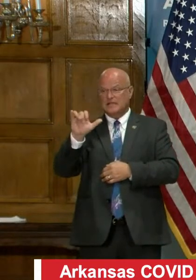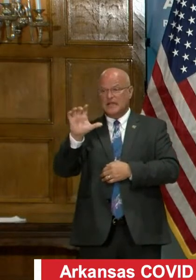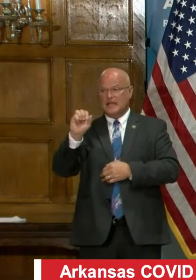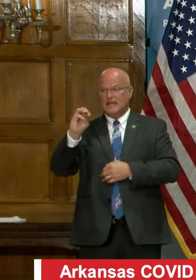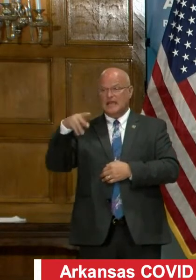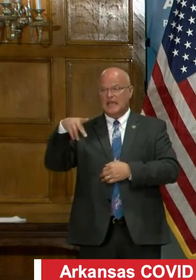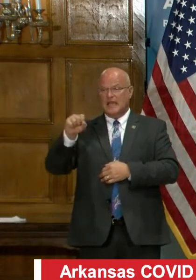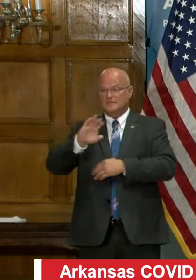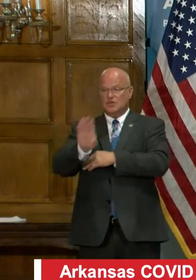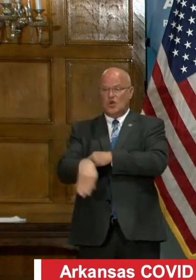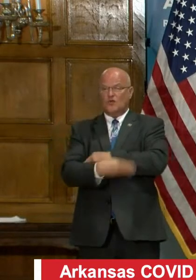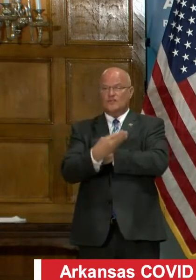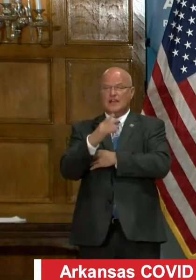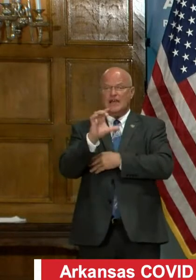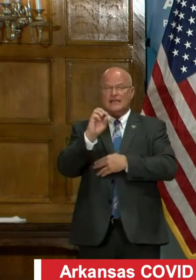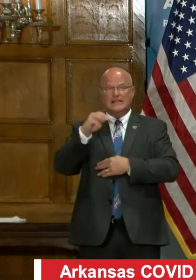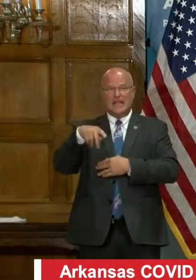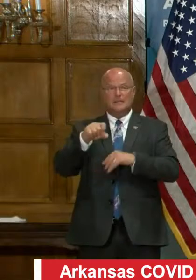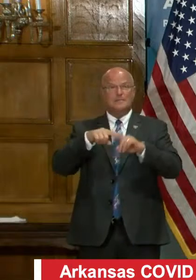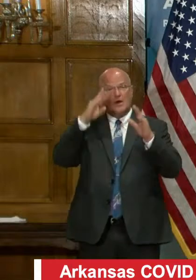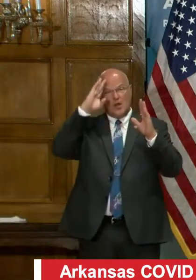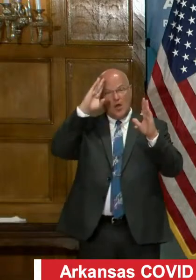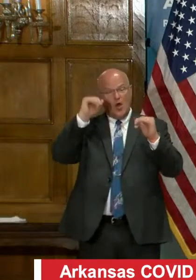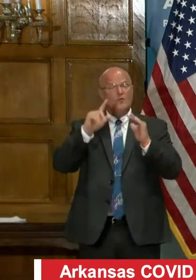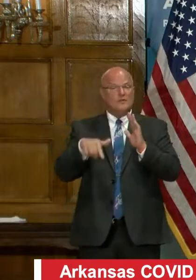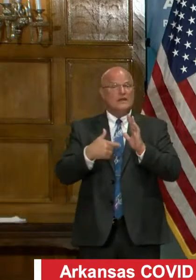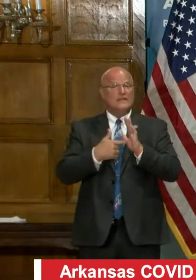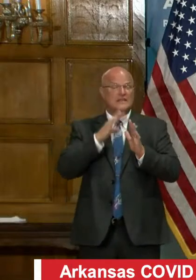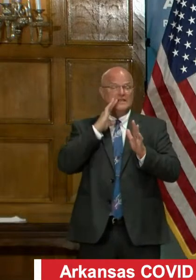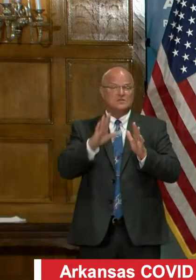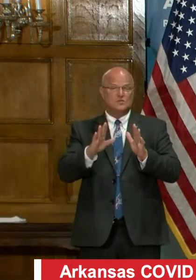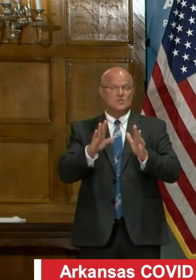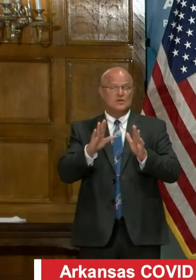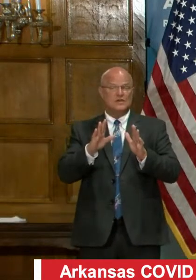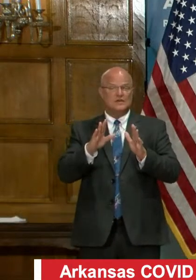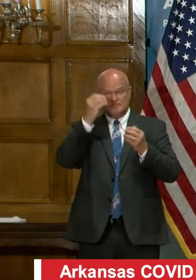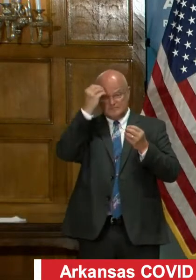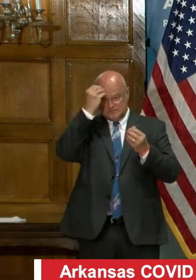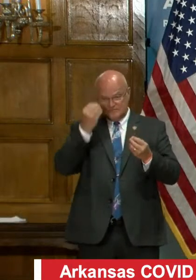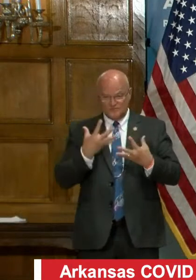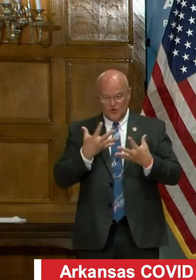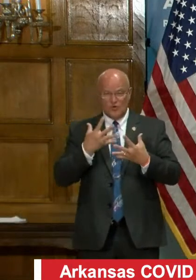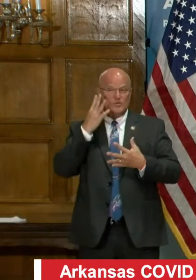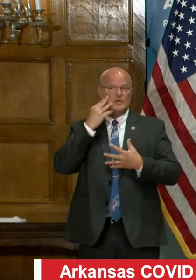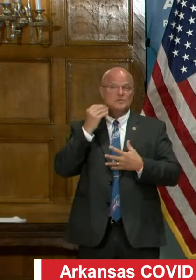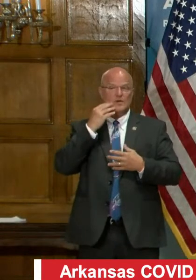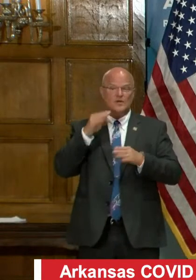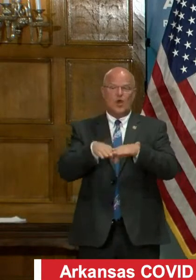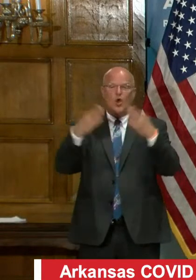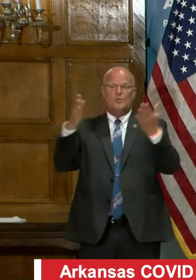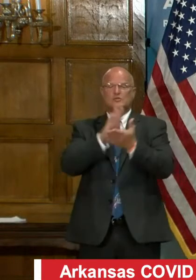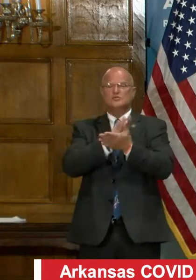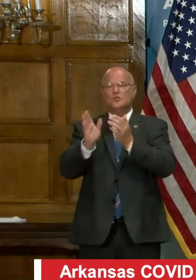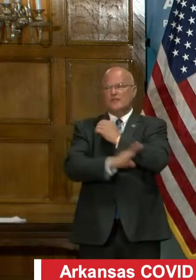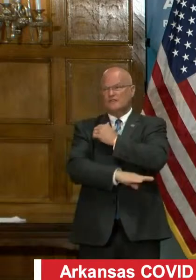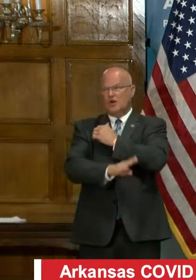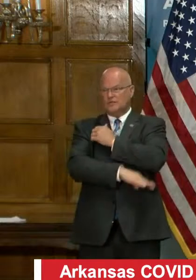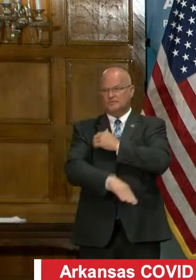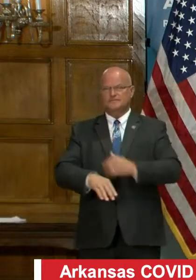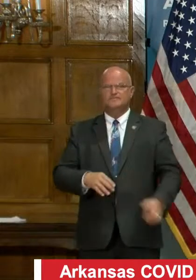summer overnight camps, but hopefully this is going to inform our experience when we come to opening school in the